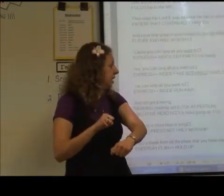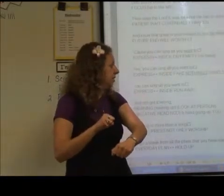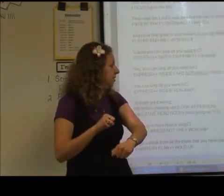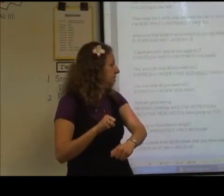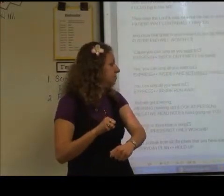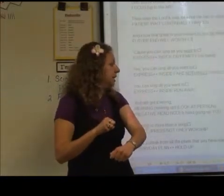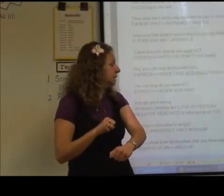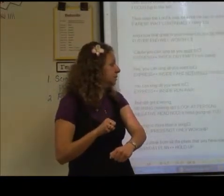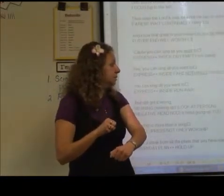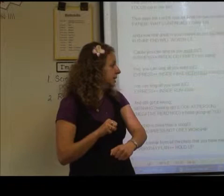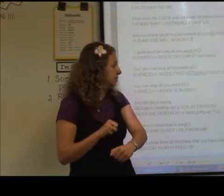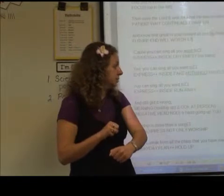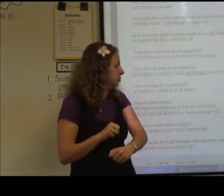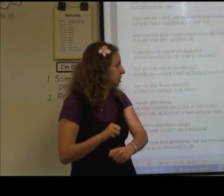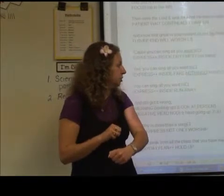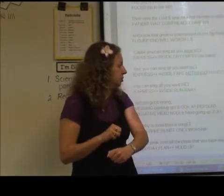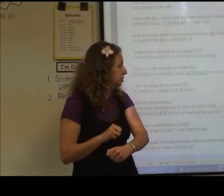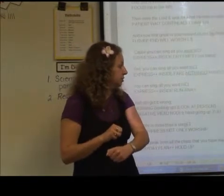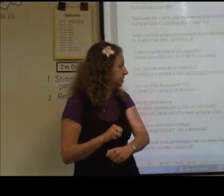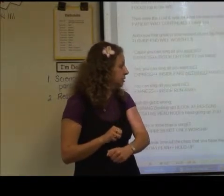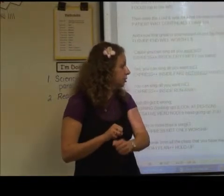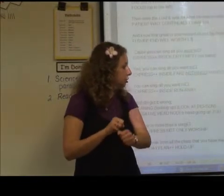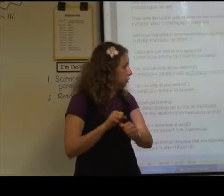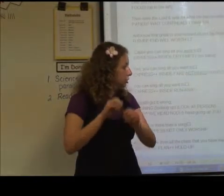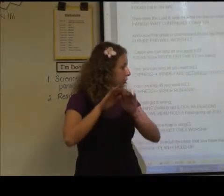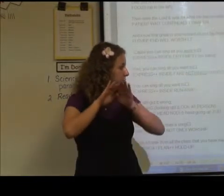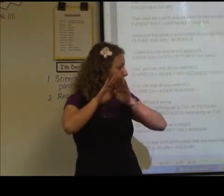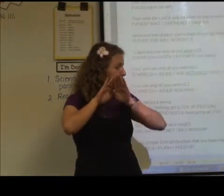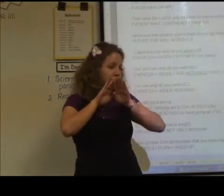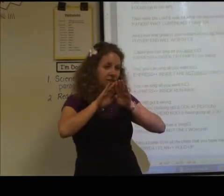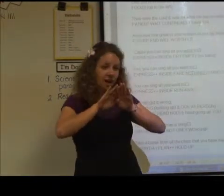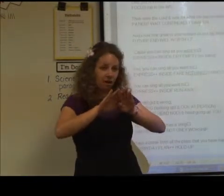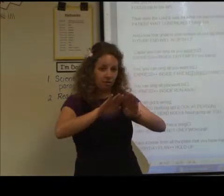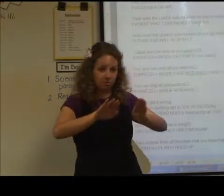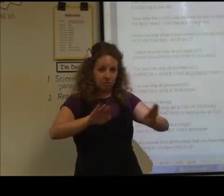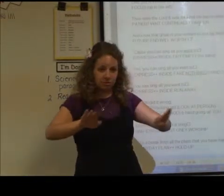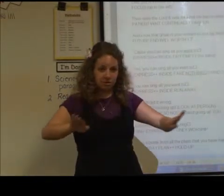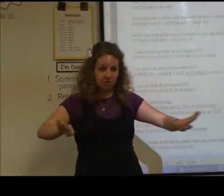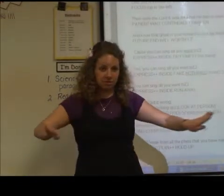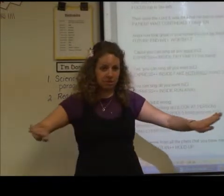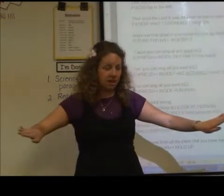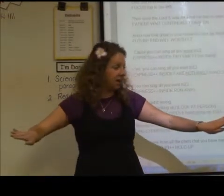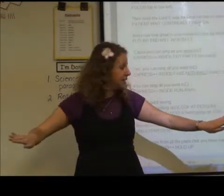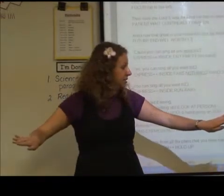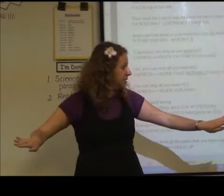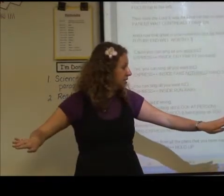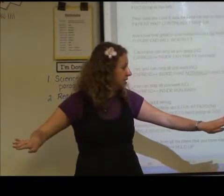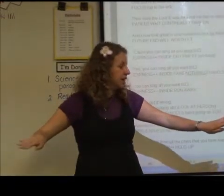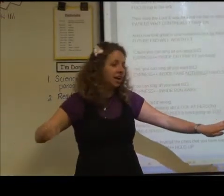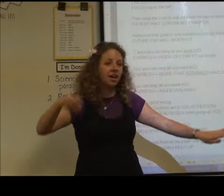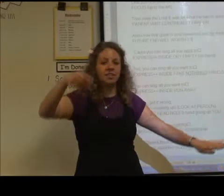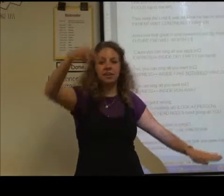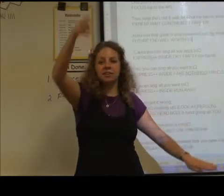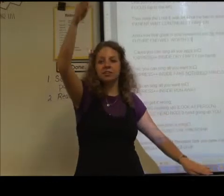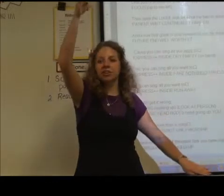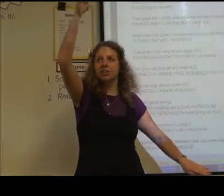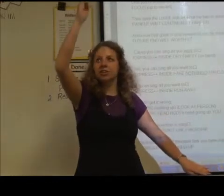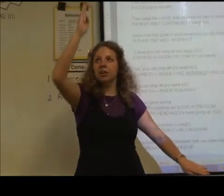and then make some space for the one who deserves it. So you're pushing out to the sides, and then